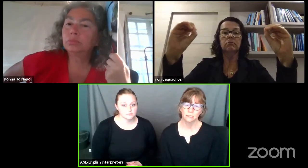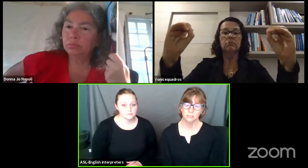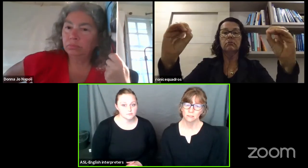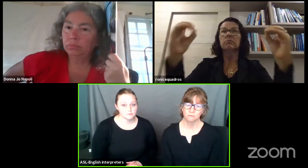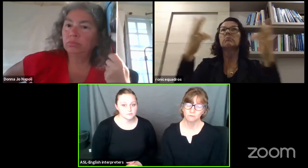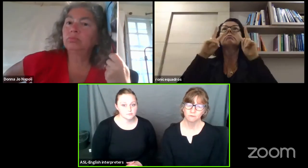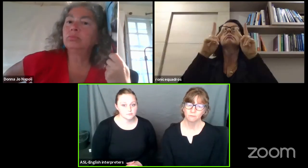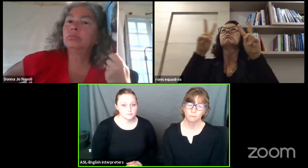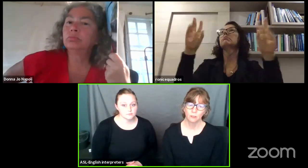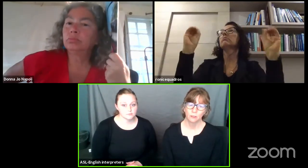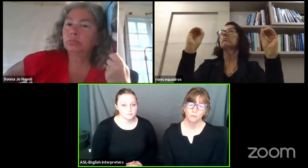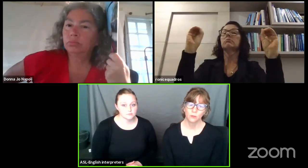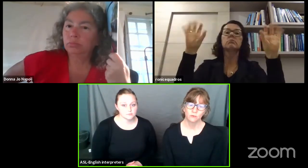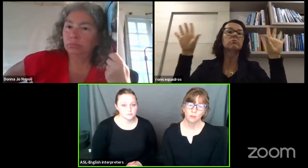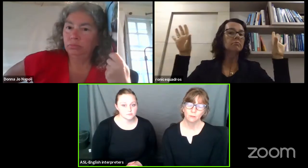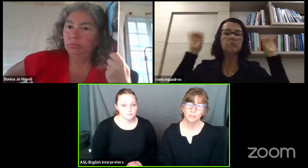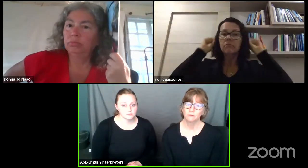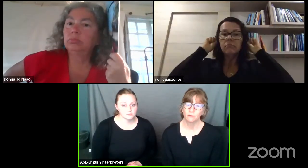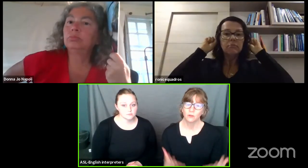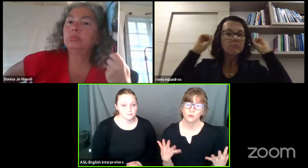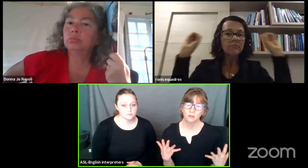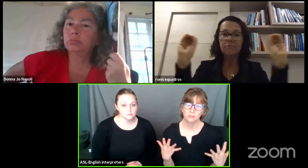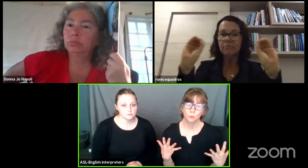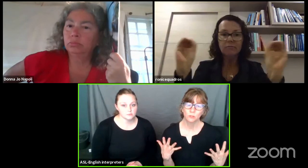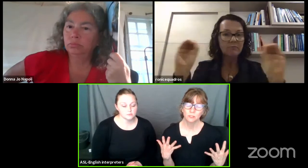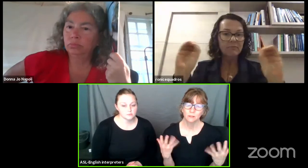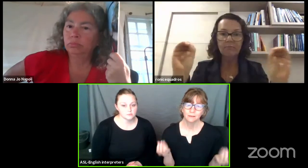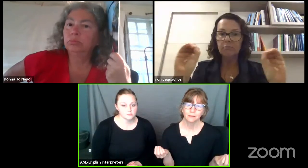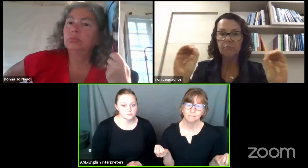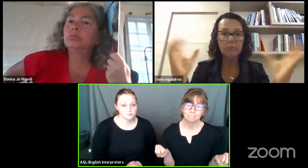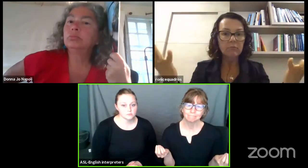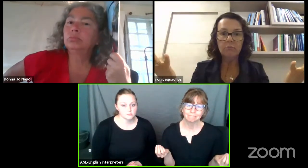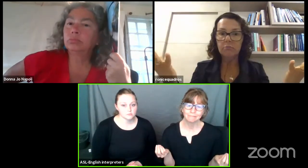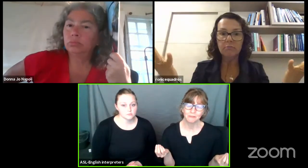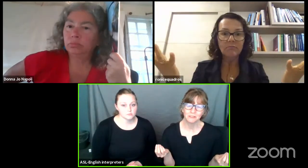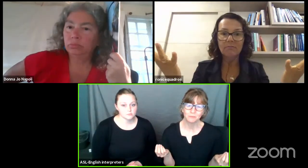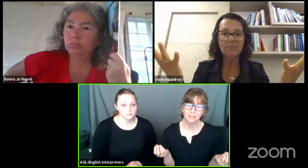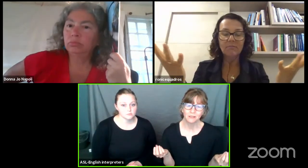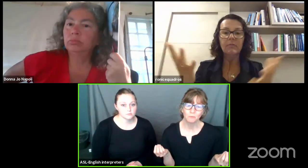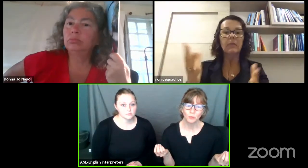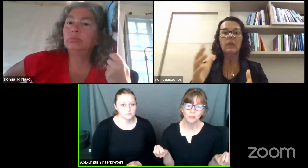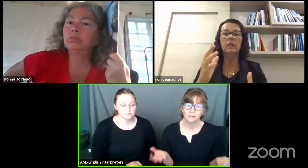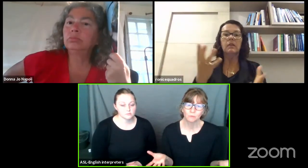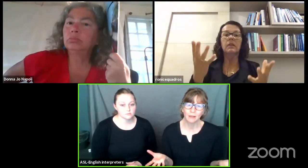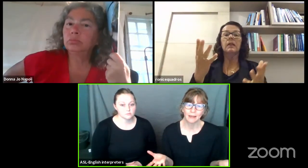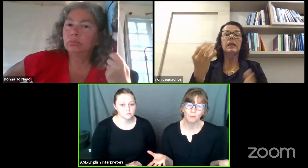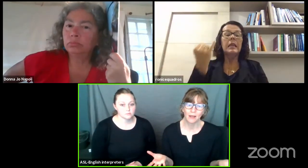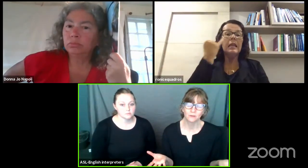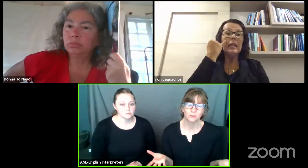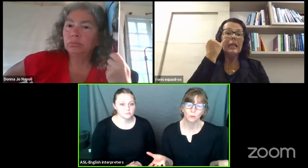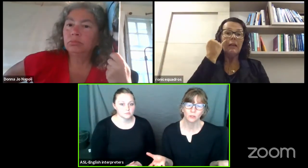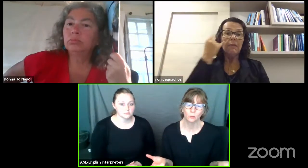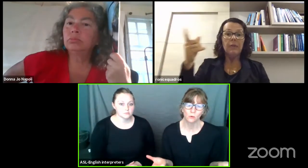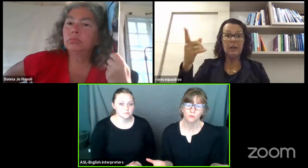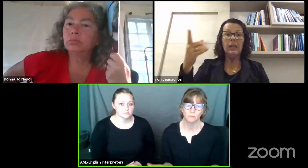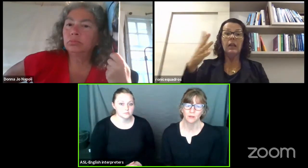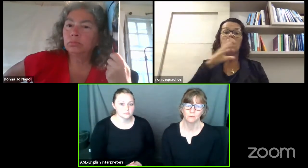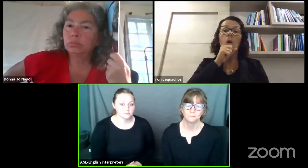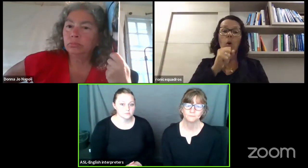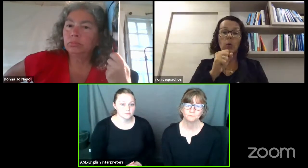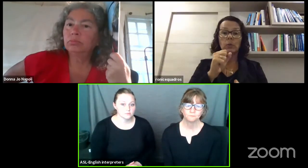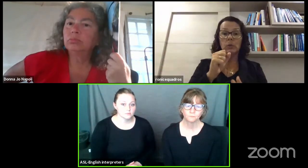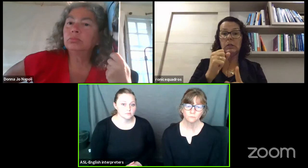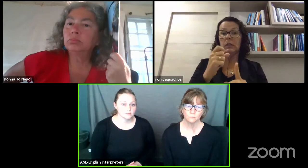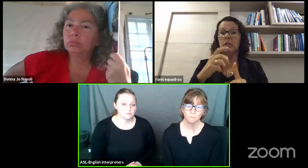It's as if their development, if they're not exposed to anything, nothing's being input, how's it going to grow from